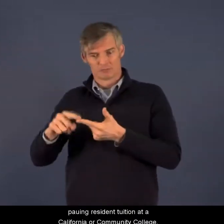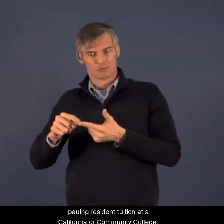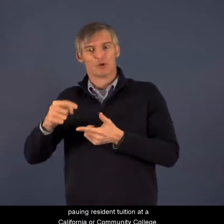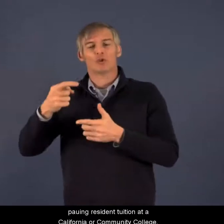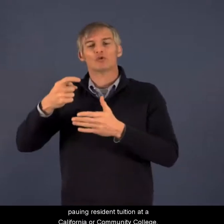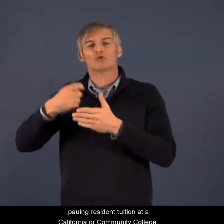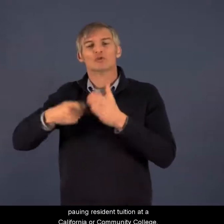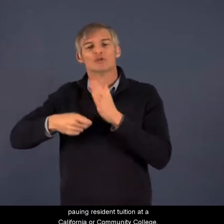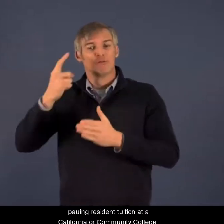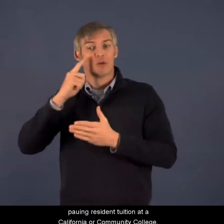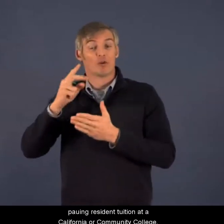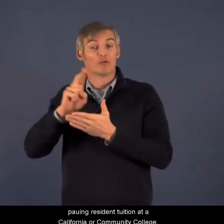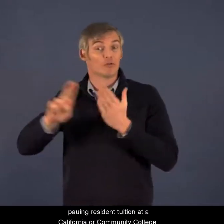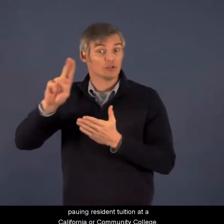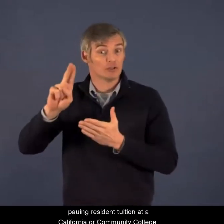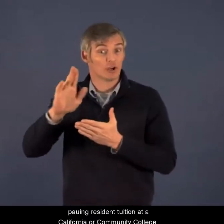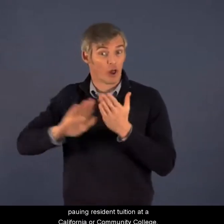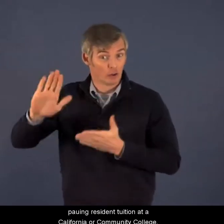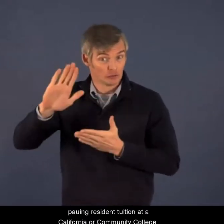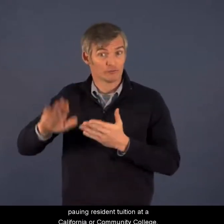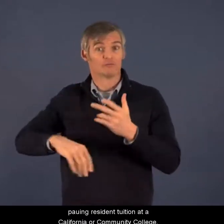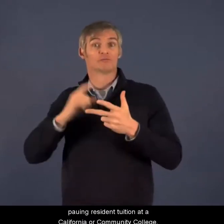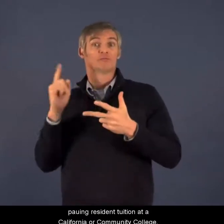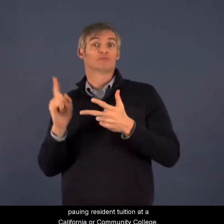paying resident tuition at a California or community college,